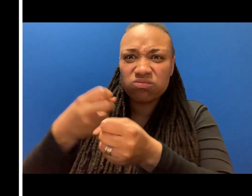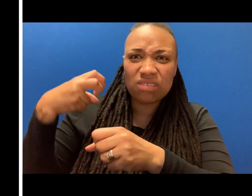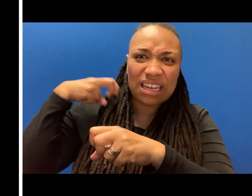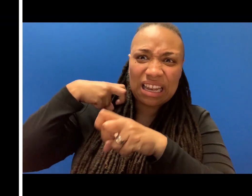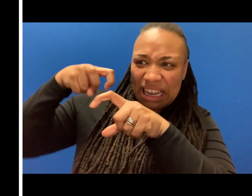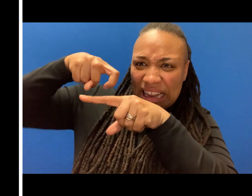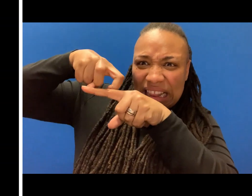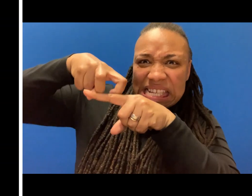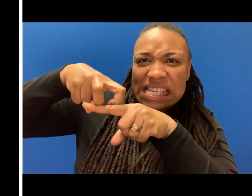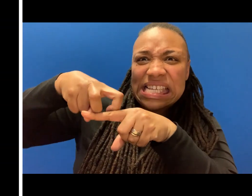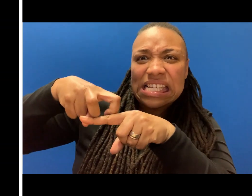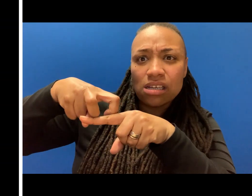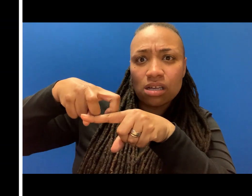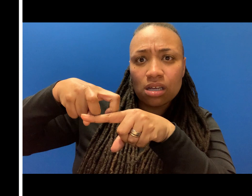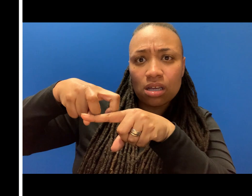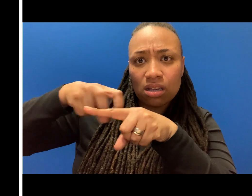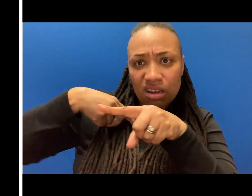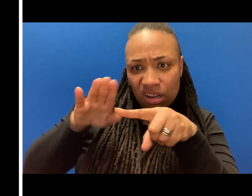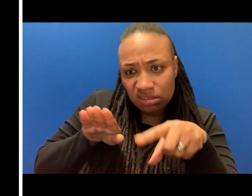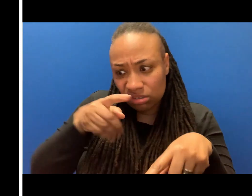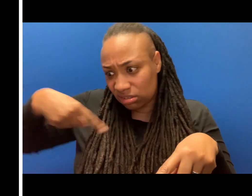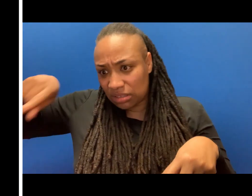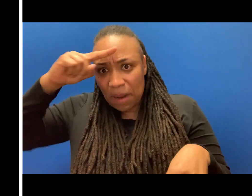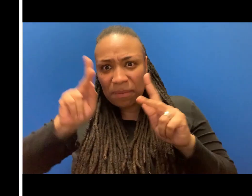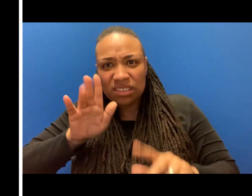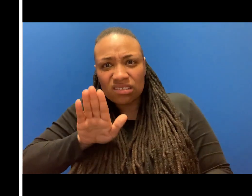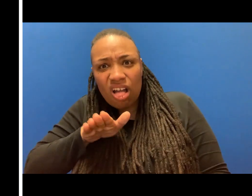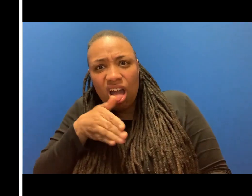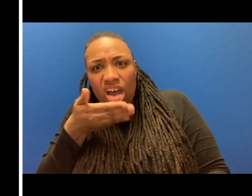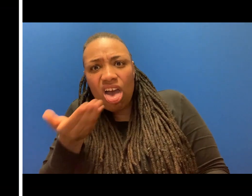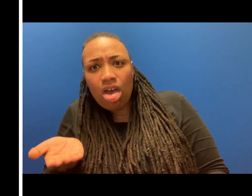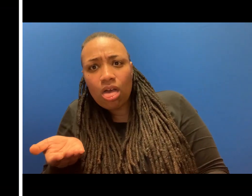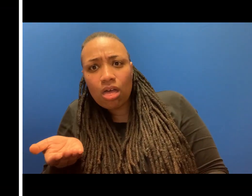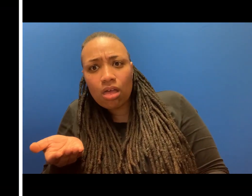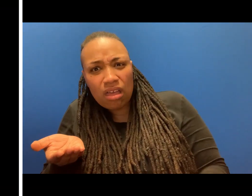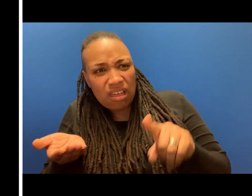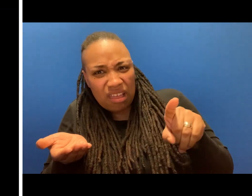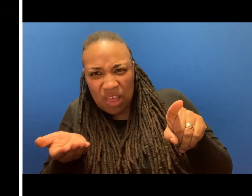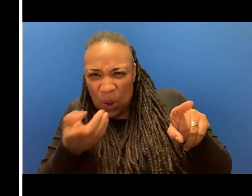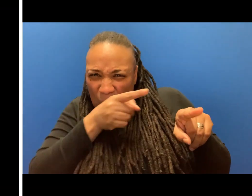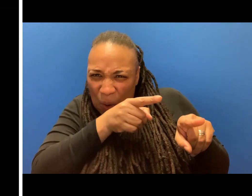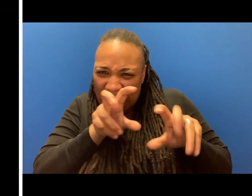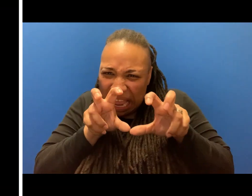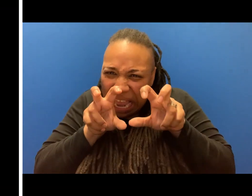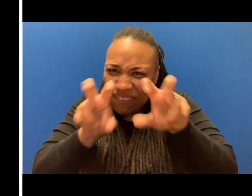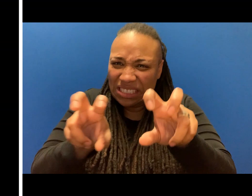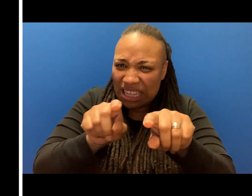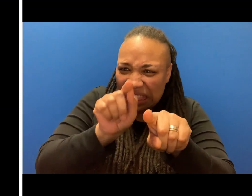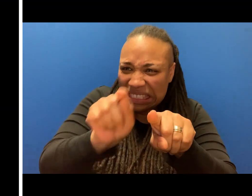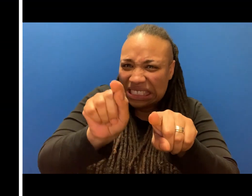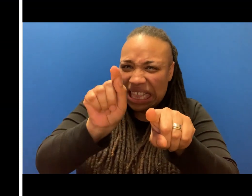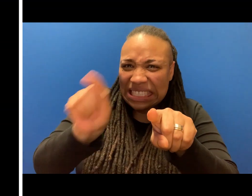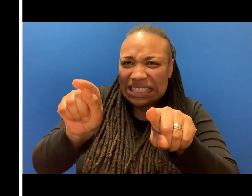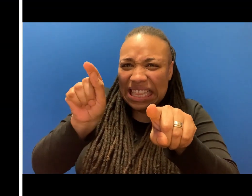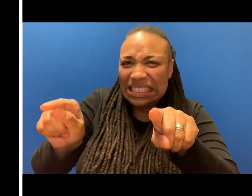die. That's the system that you need to be talking to your white family about, why they are so deeply invested in.